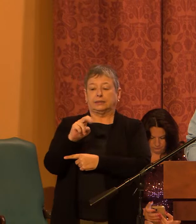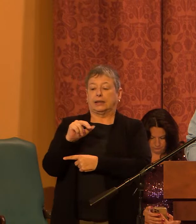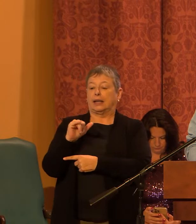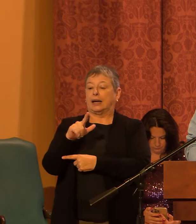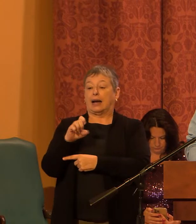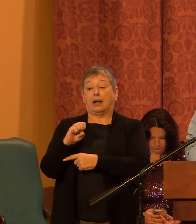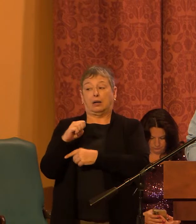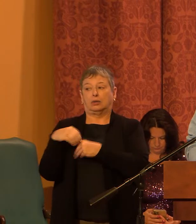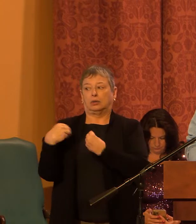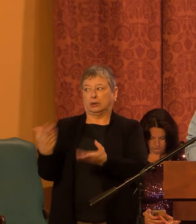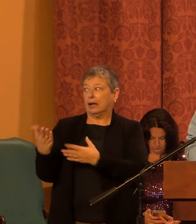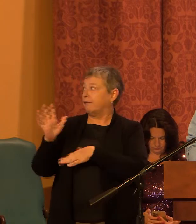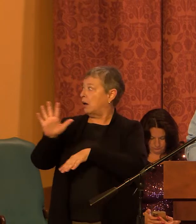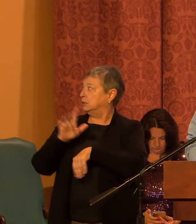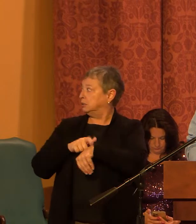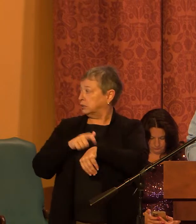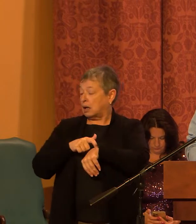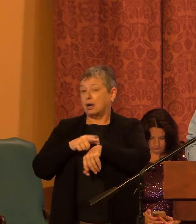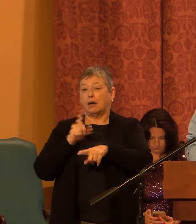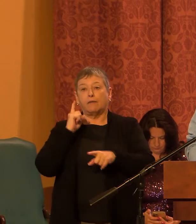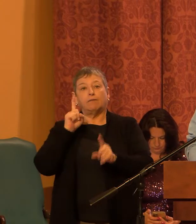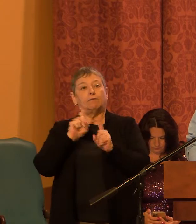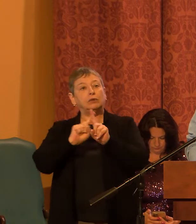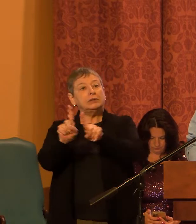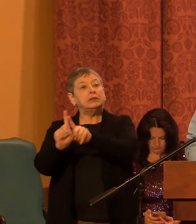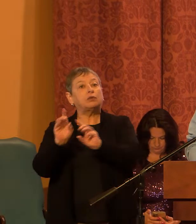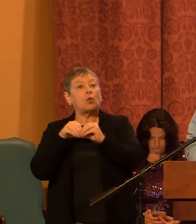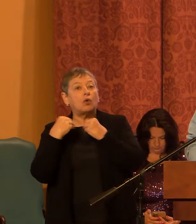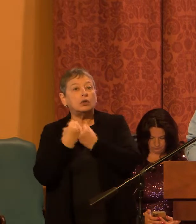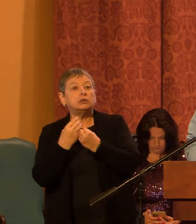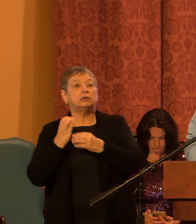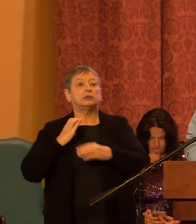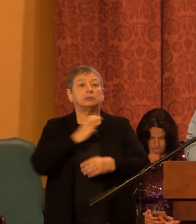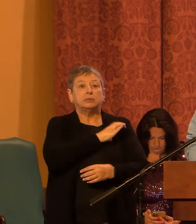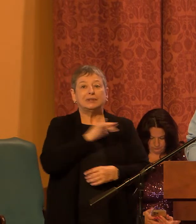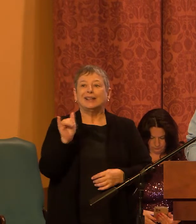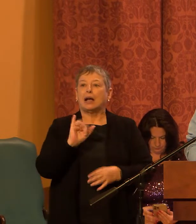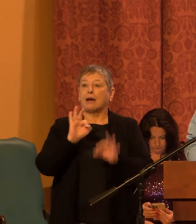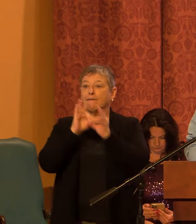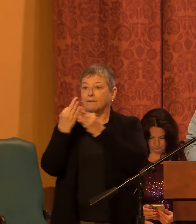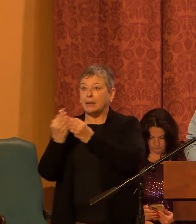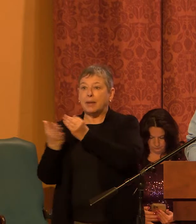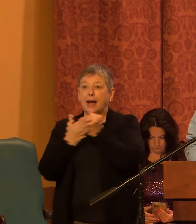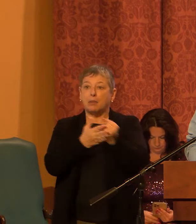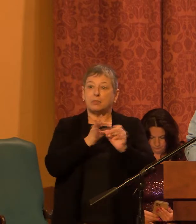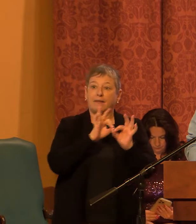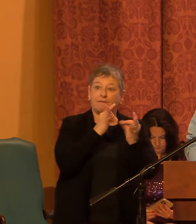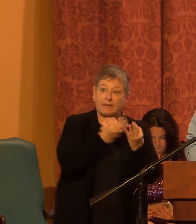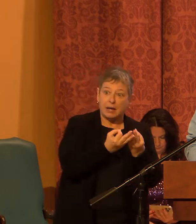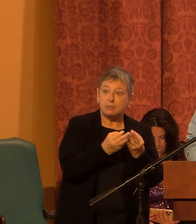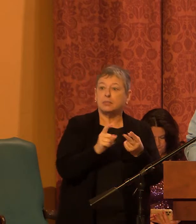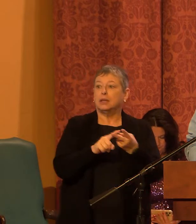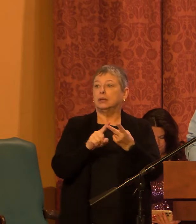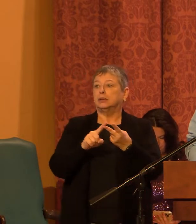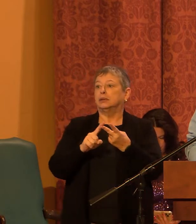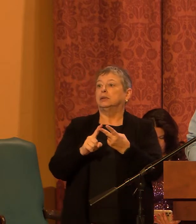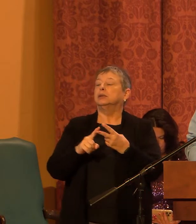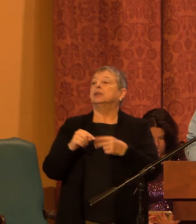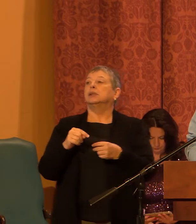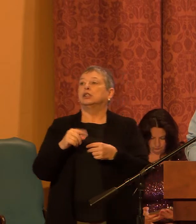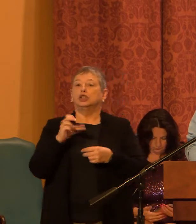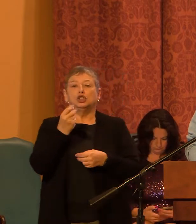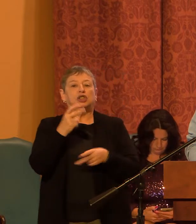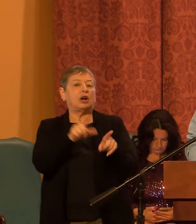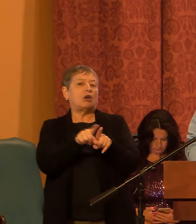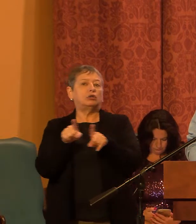gives her time to organizations and committees such as Families Helping Families, Parent Advisory Group. She